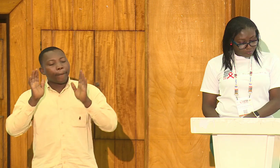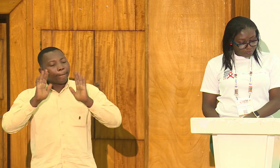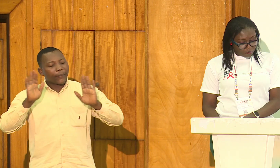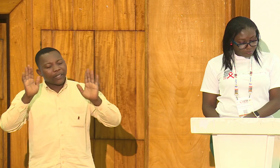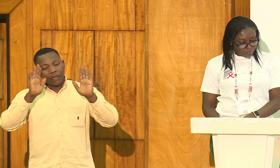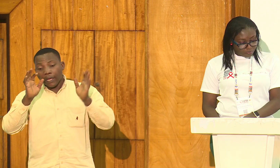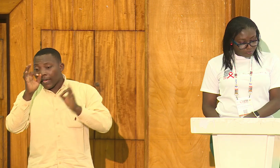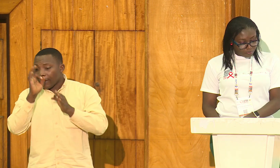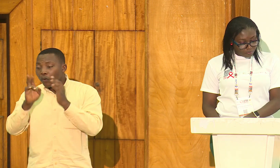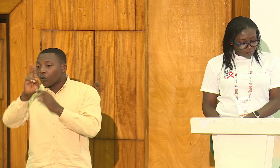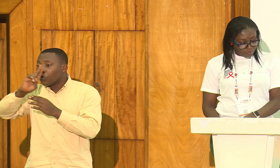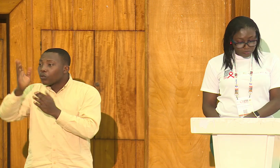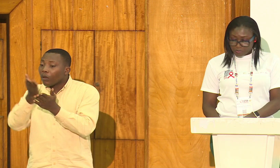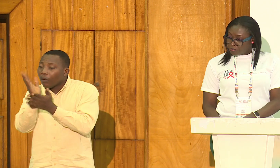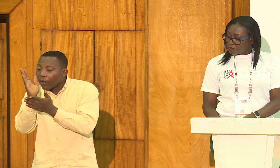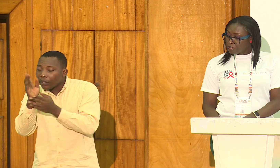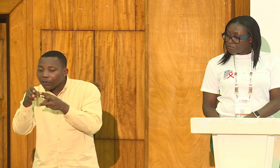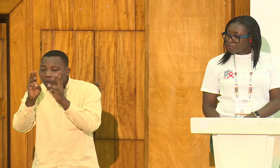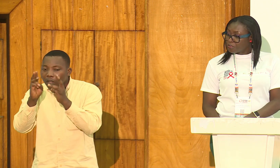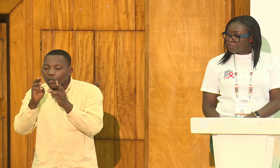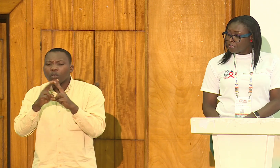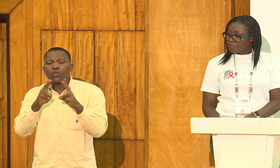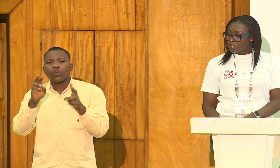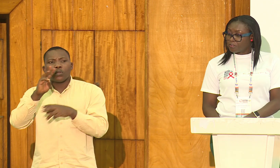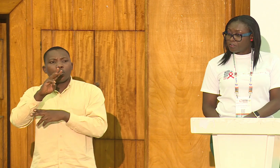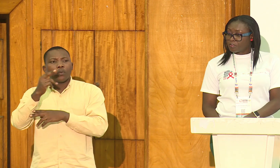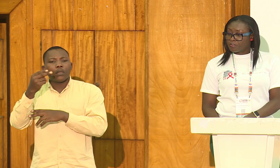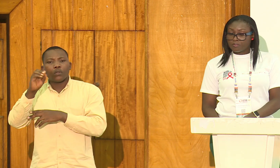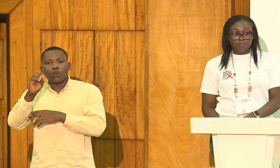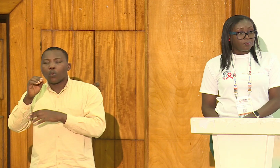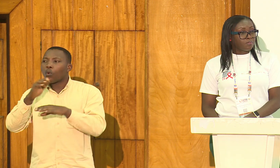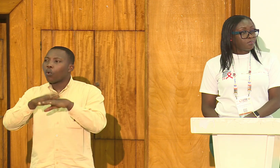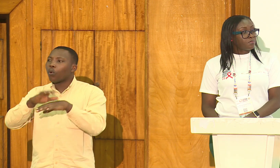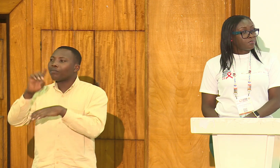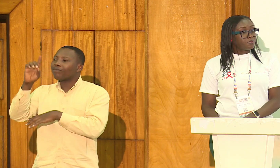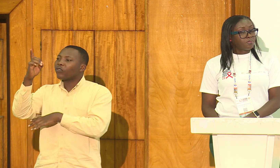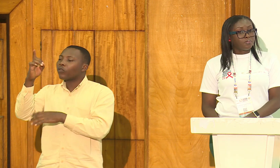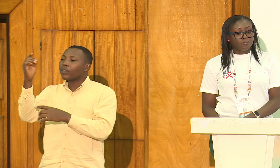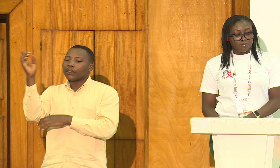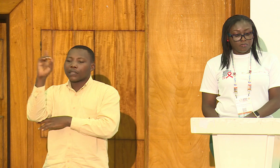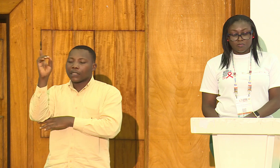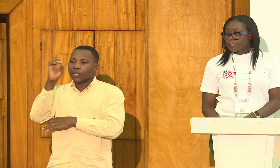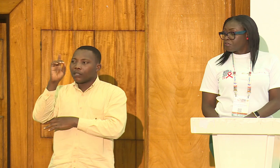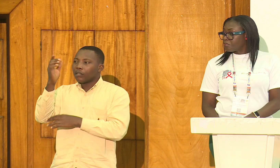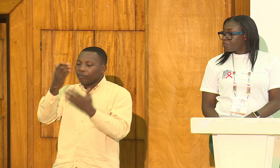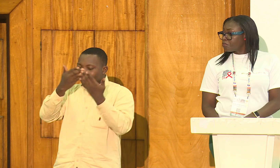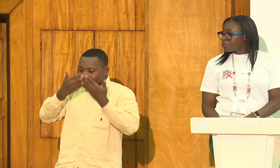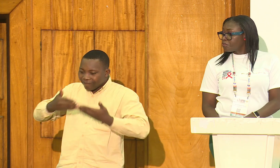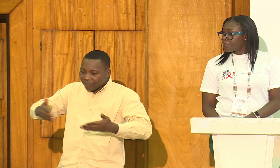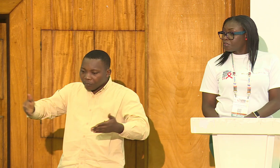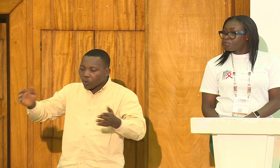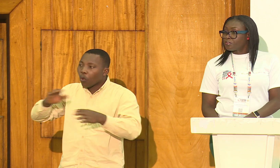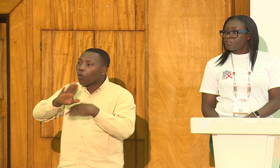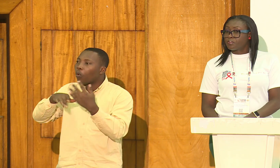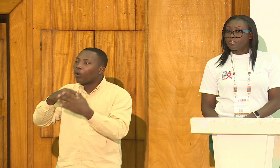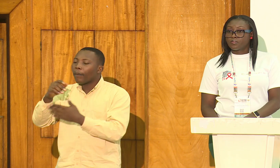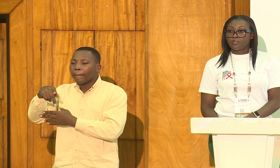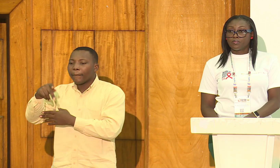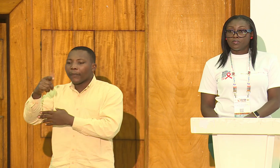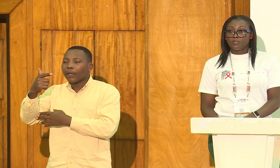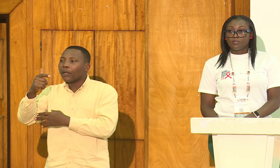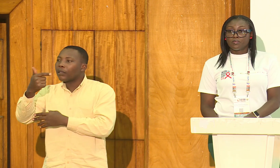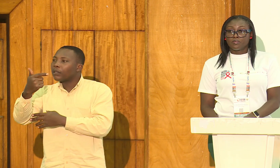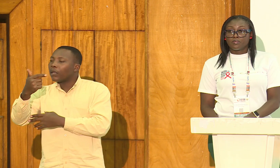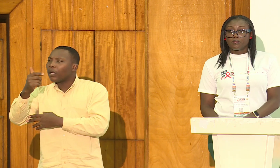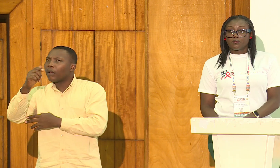used appropriately. So the WHO on the 1st of December released GLP guidelines, which I really